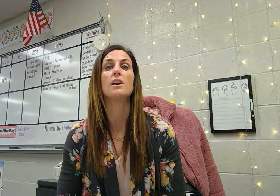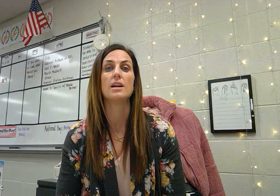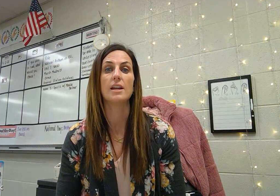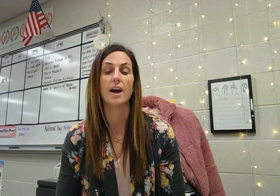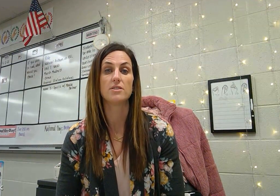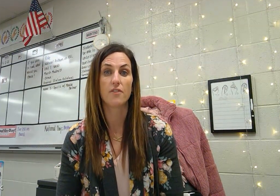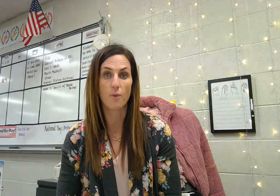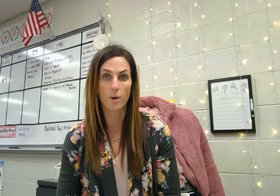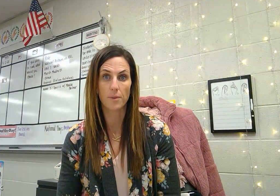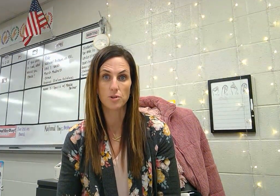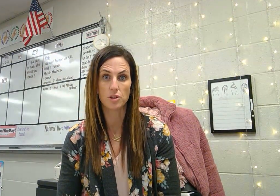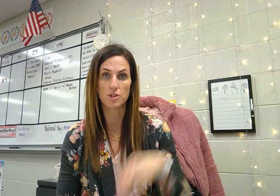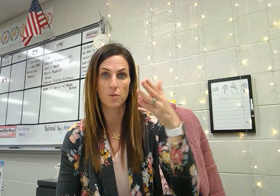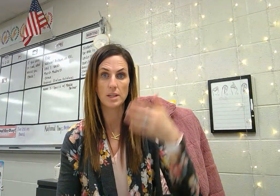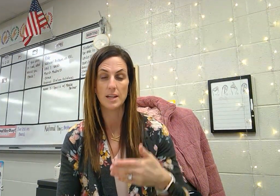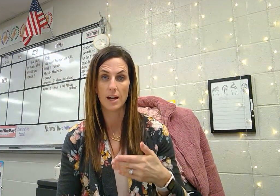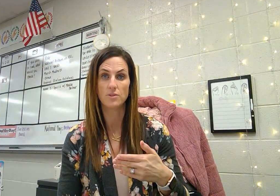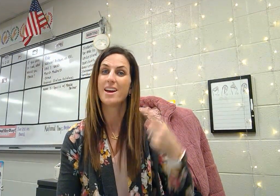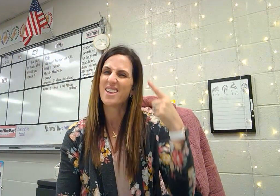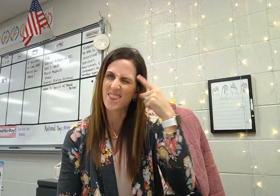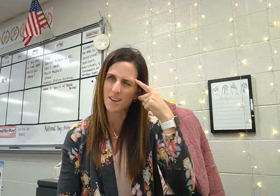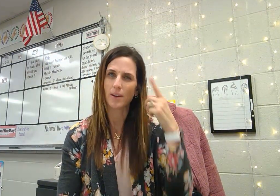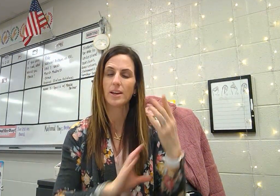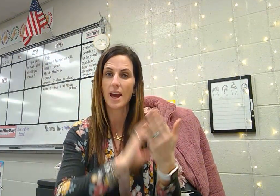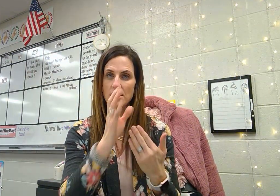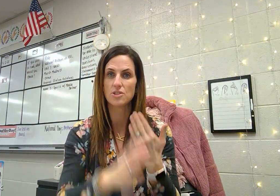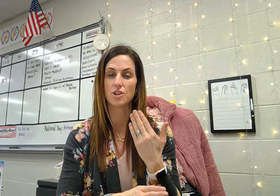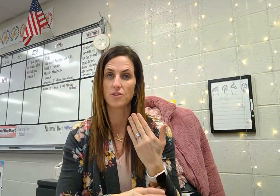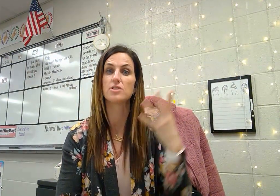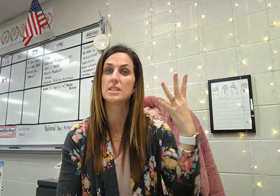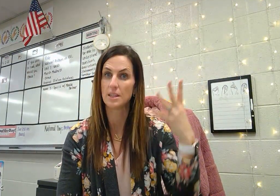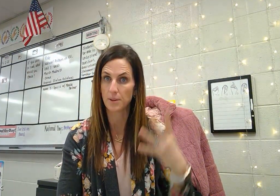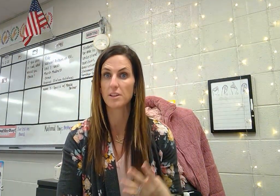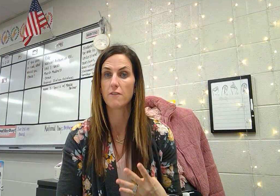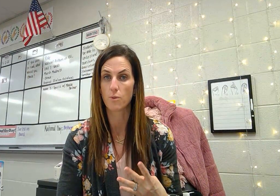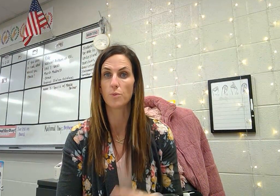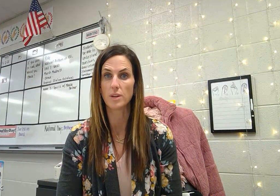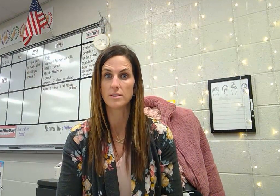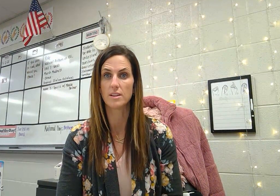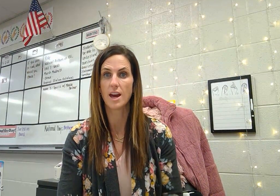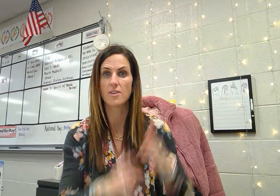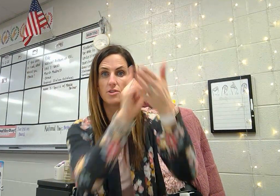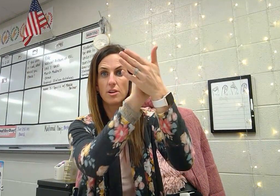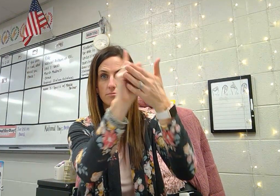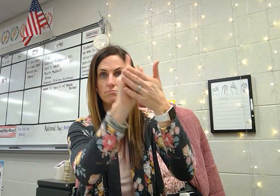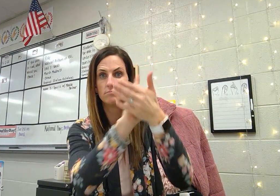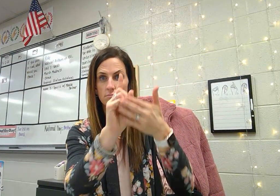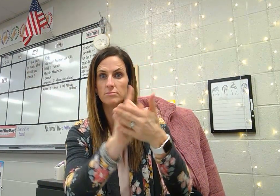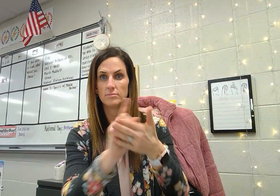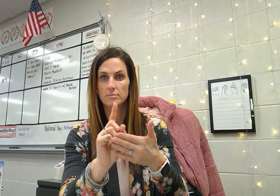It has 4 motions going down. Think about a calendar. There's typically 4 weeks in the calendar.